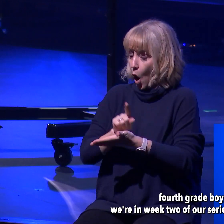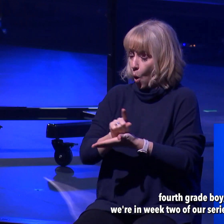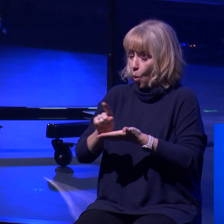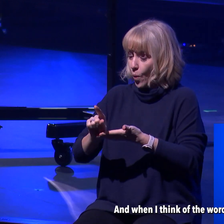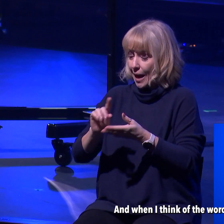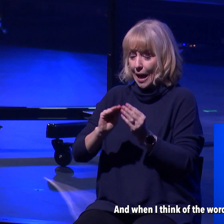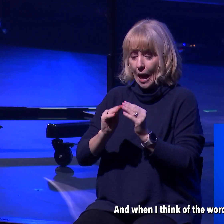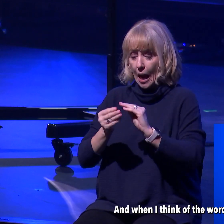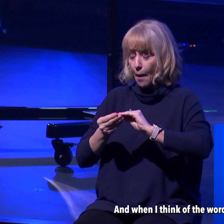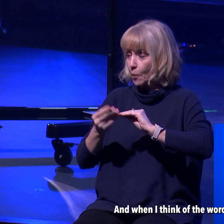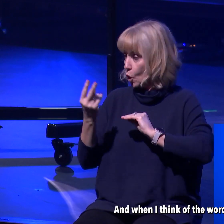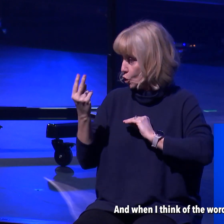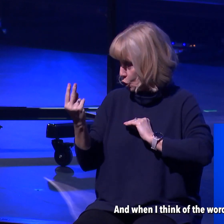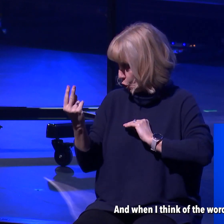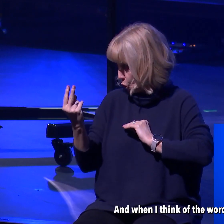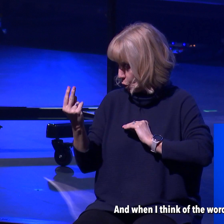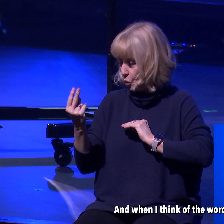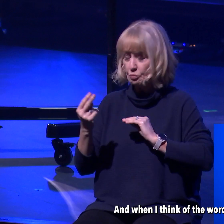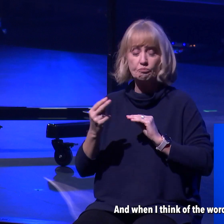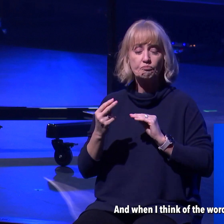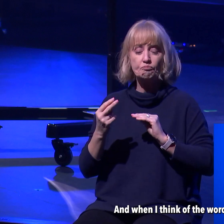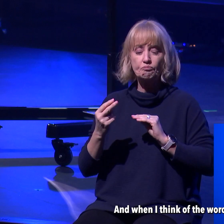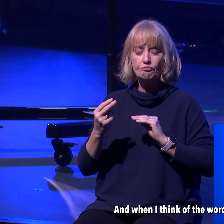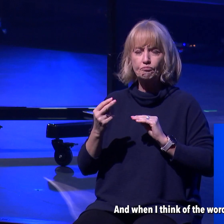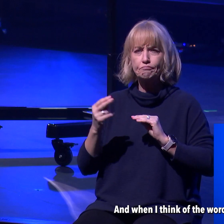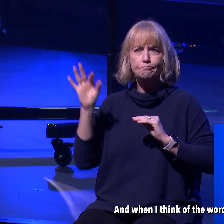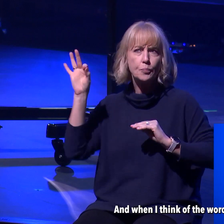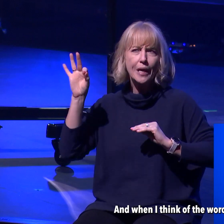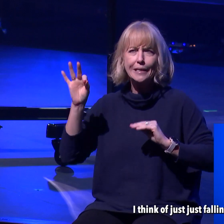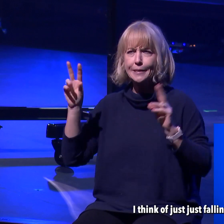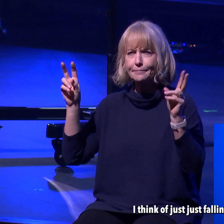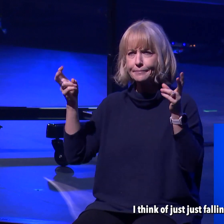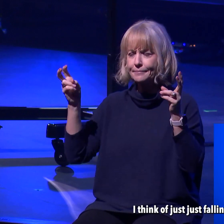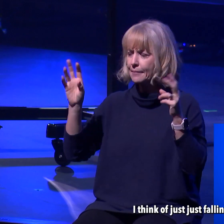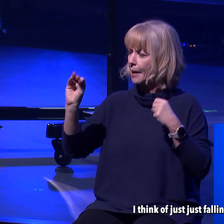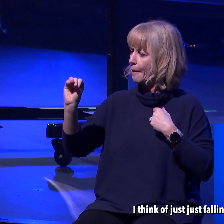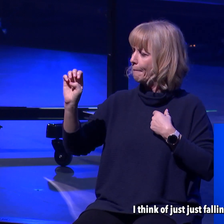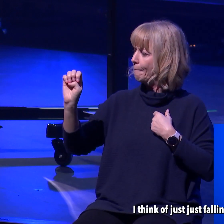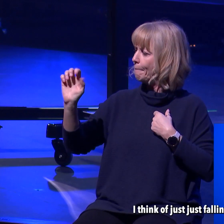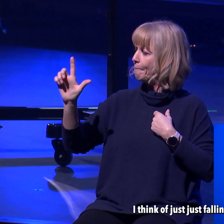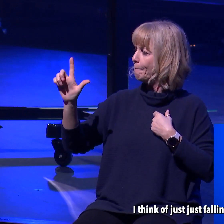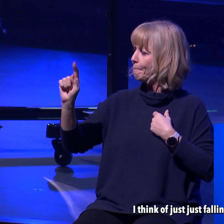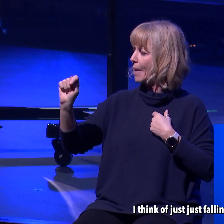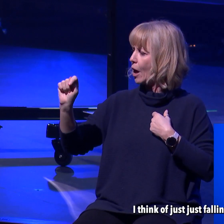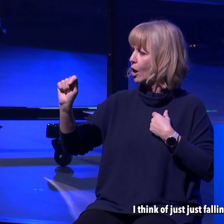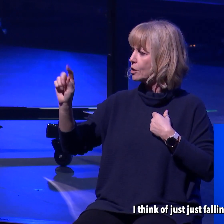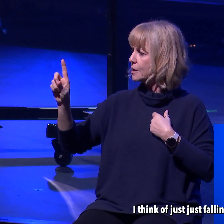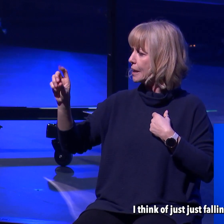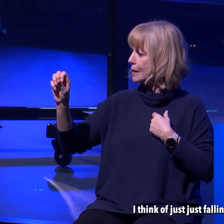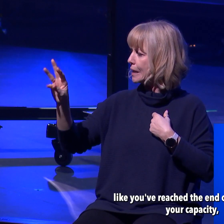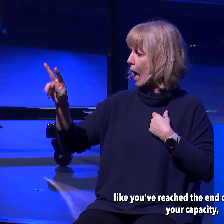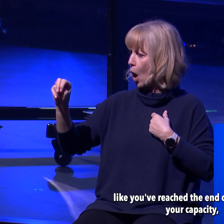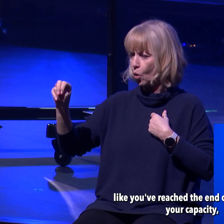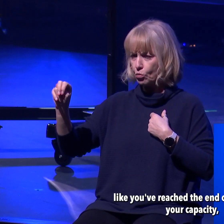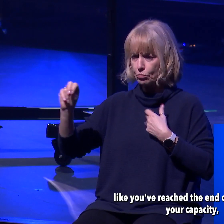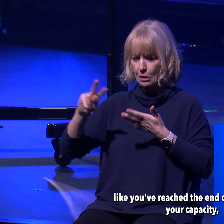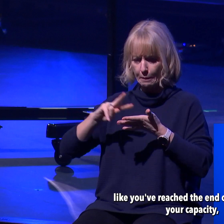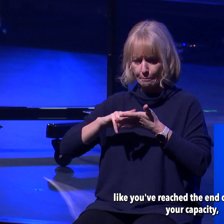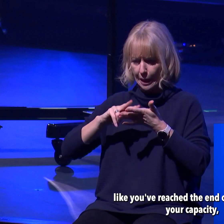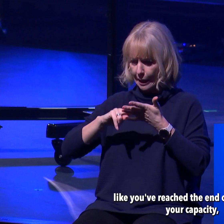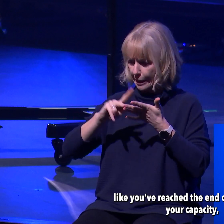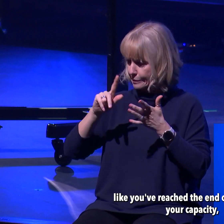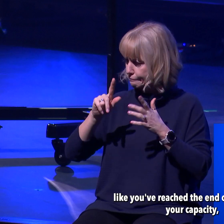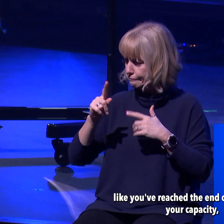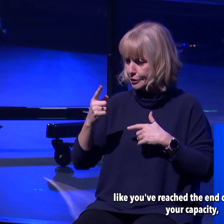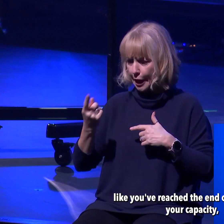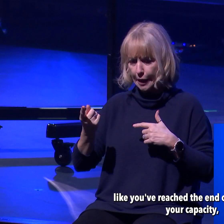Meltdown. And when I think of the word meltdown, I think of just falling apart. Like you've reached